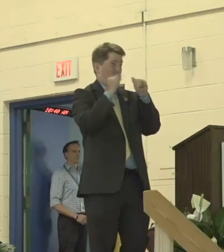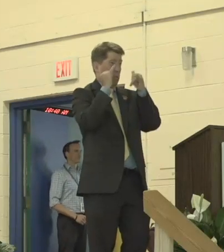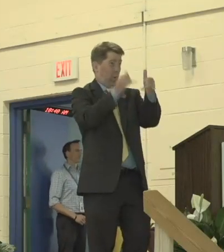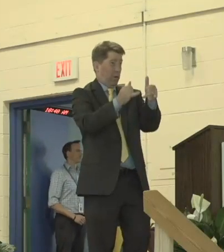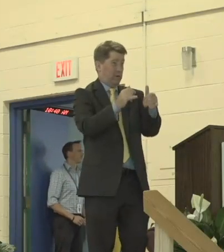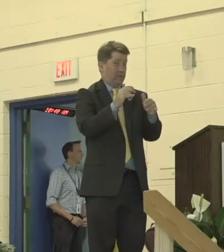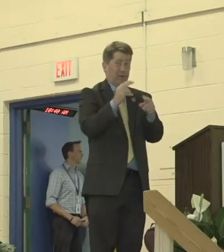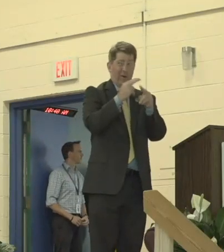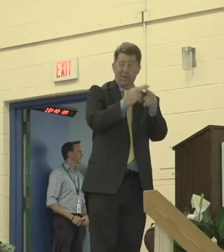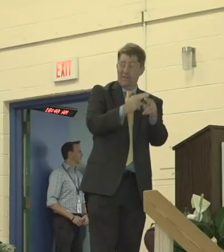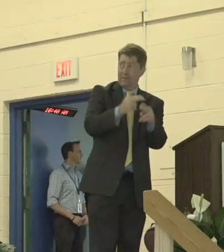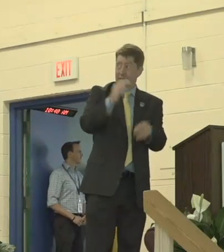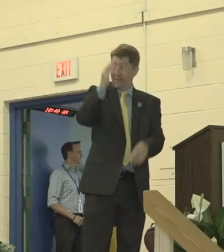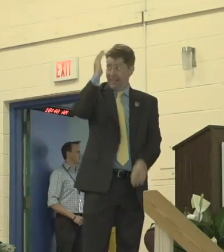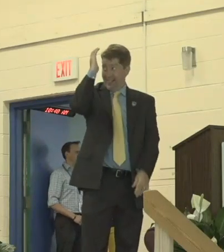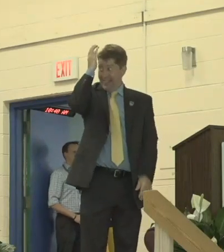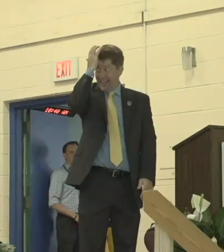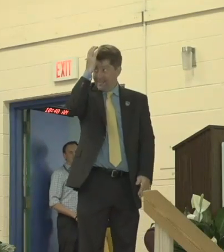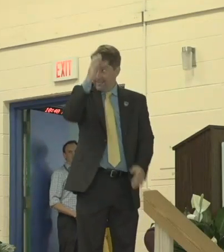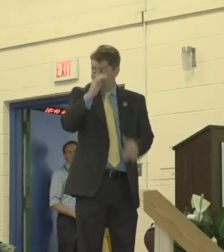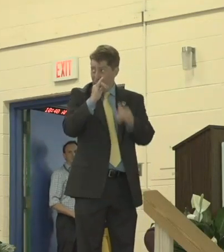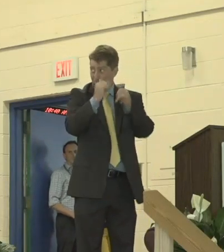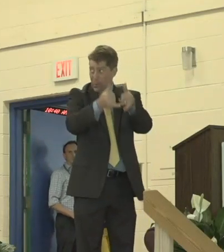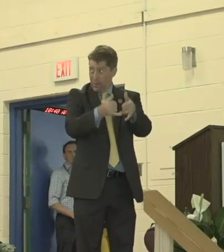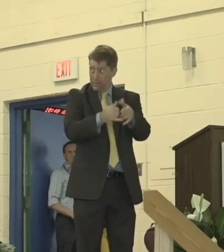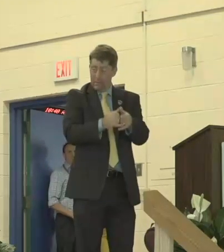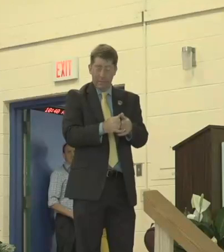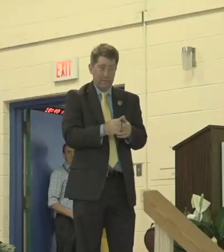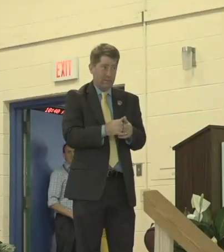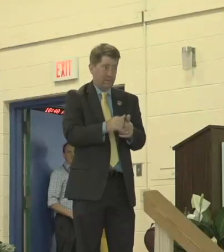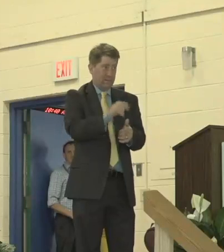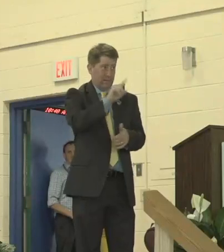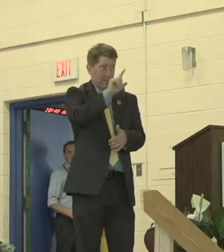So the first award is called the Lettuce Award.